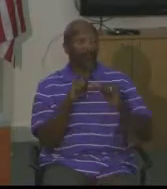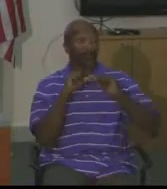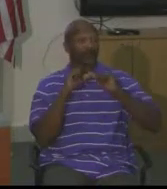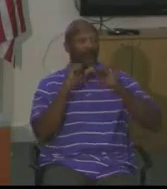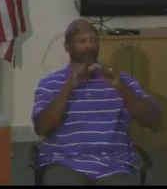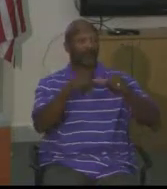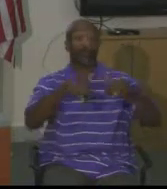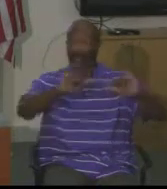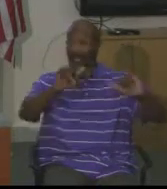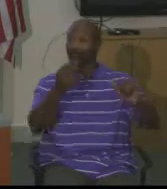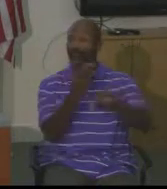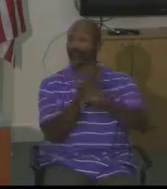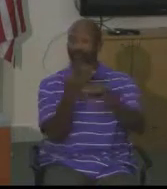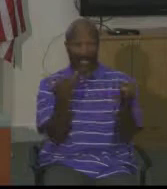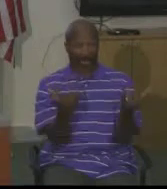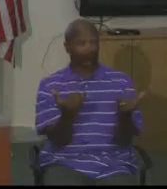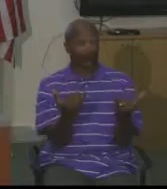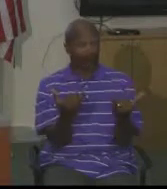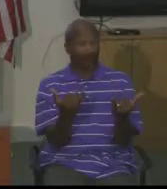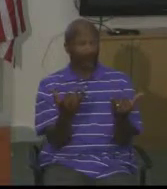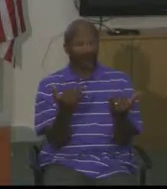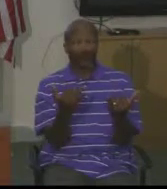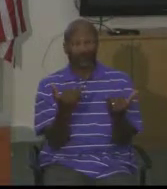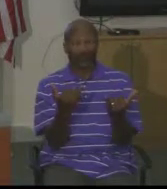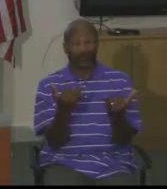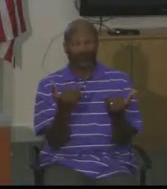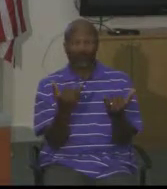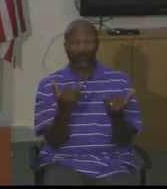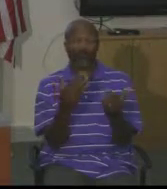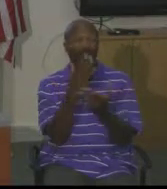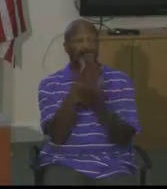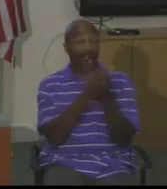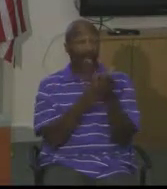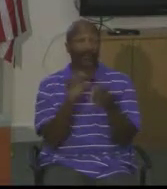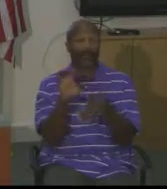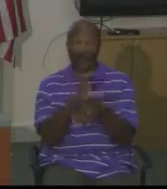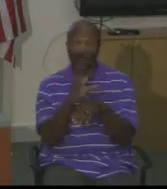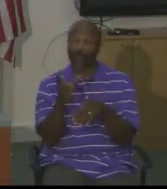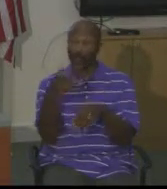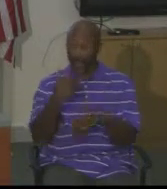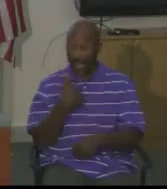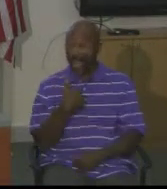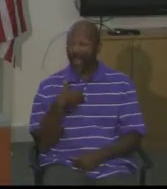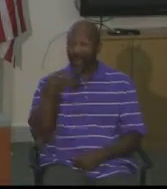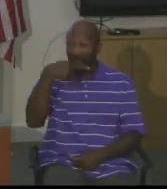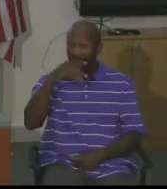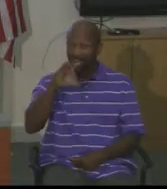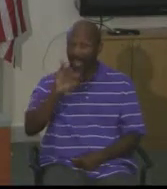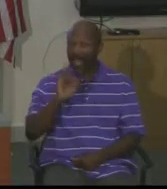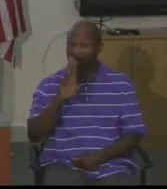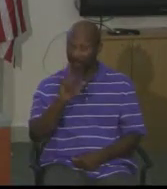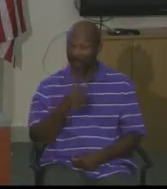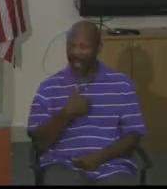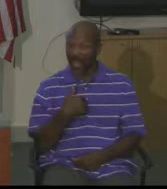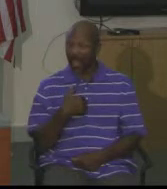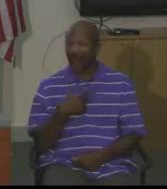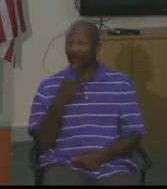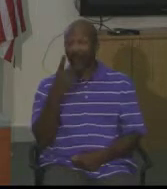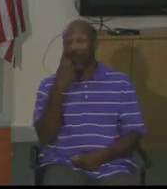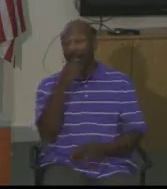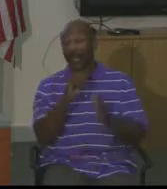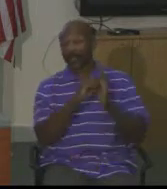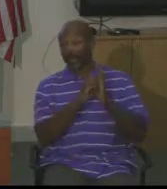technically still exists today. So on some computers, you will actually have it. So we look at an